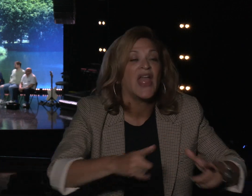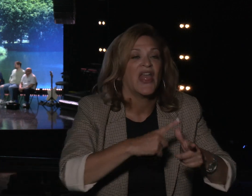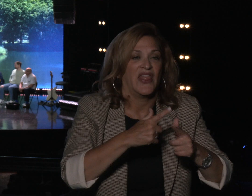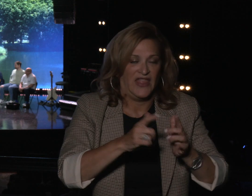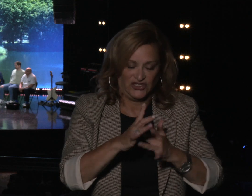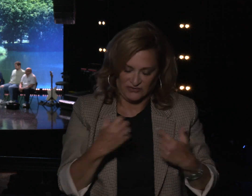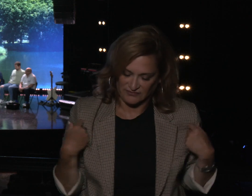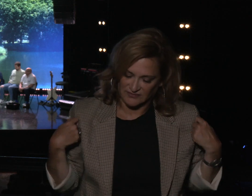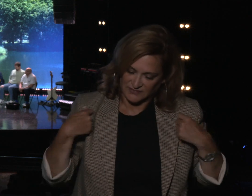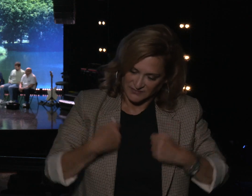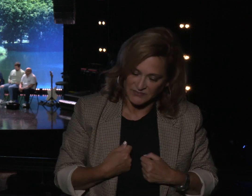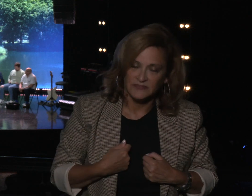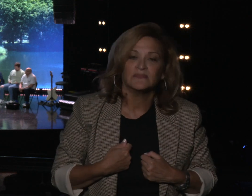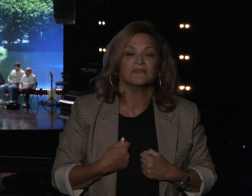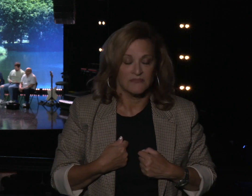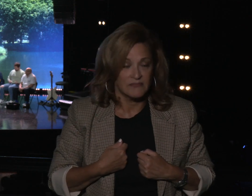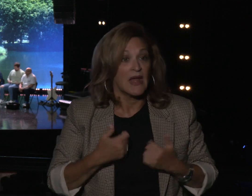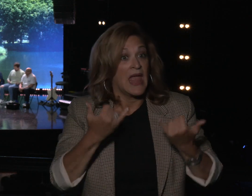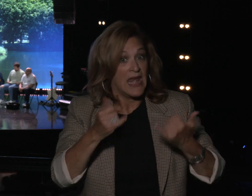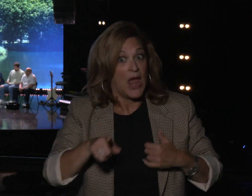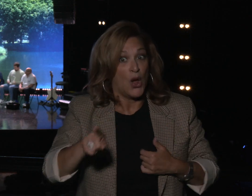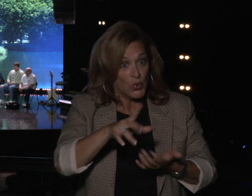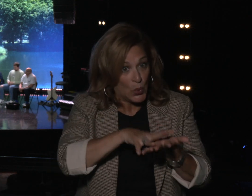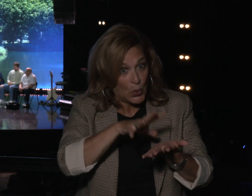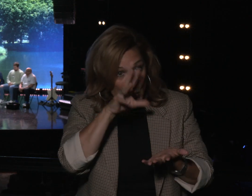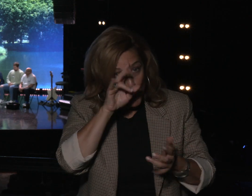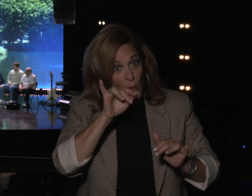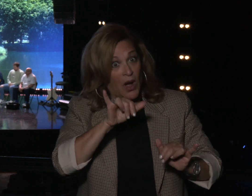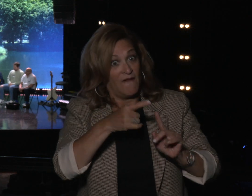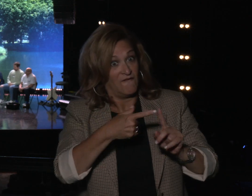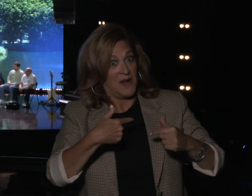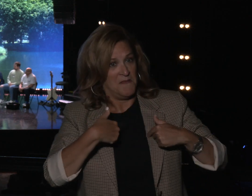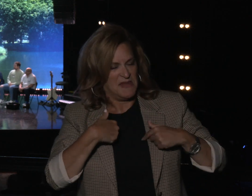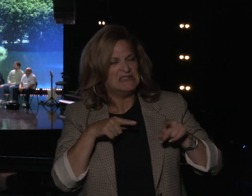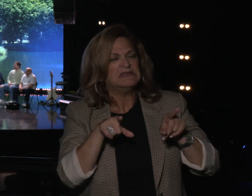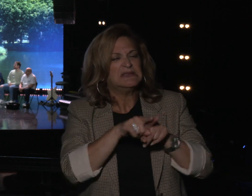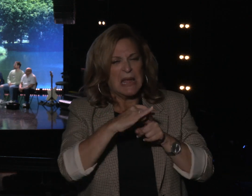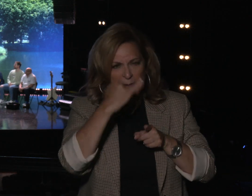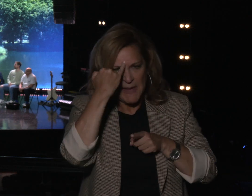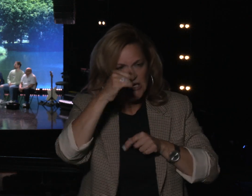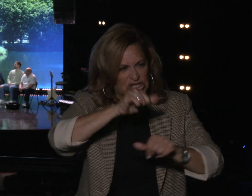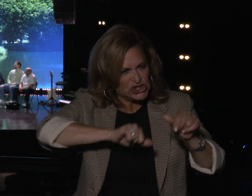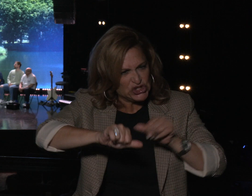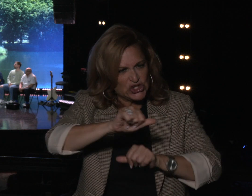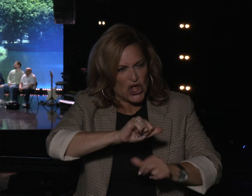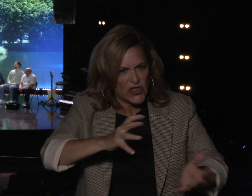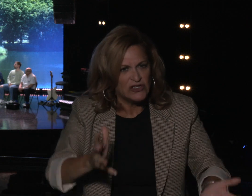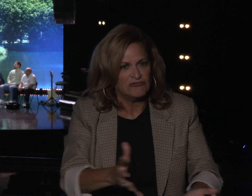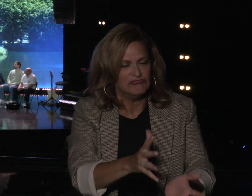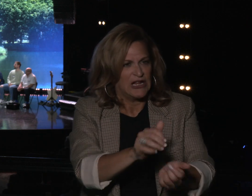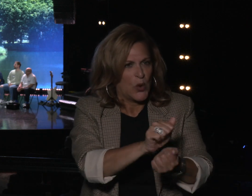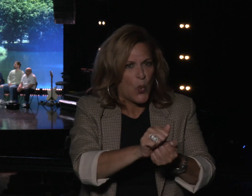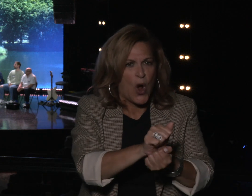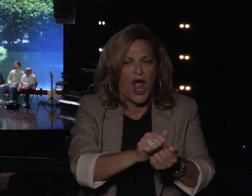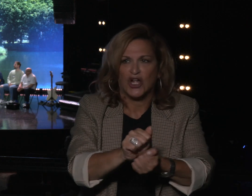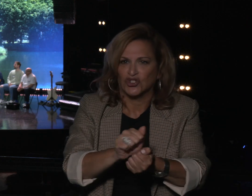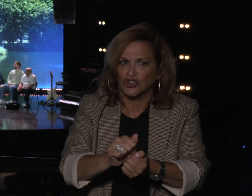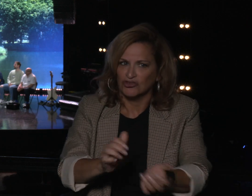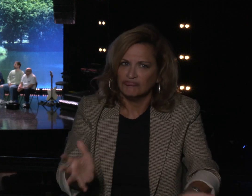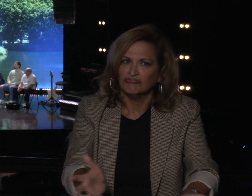Now do it for one another so that you'll continually be clean and walk in unity on a regular basis. This is not